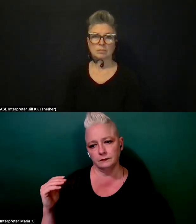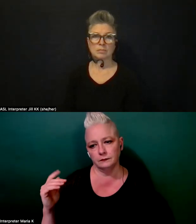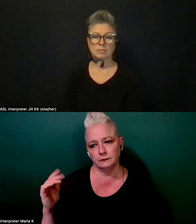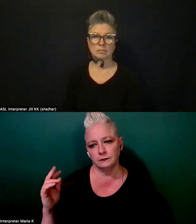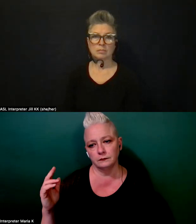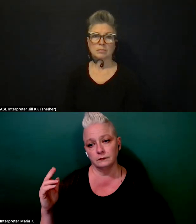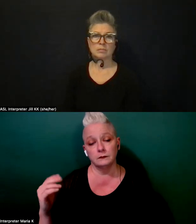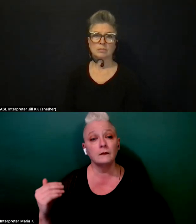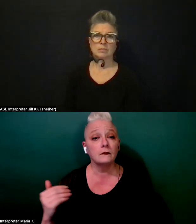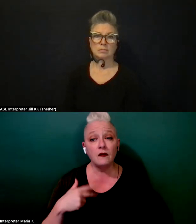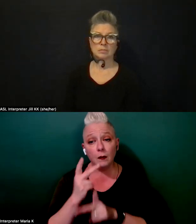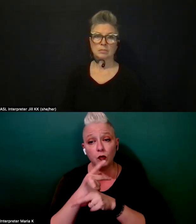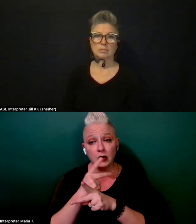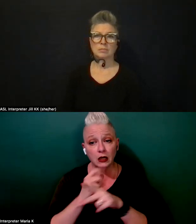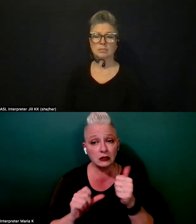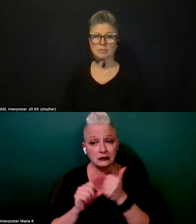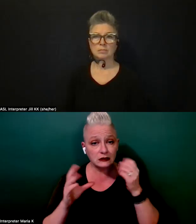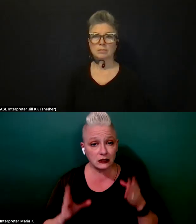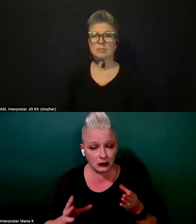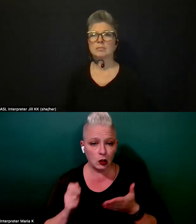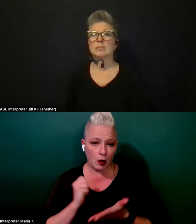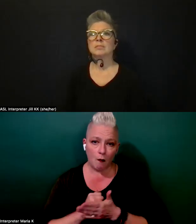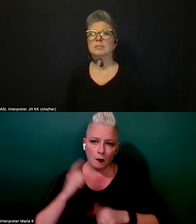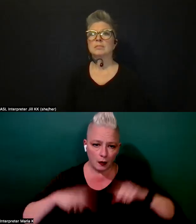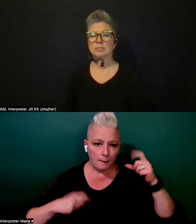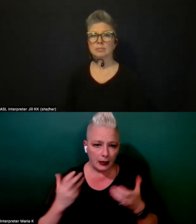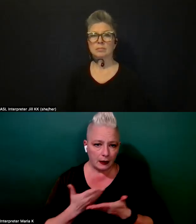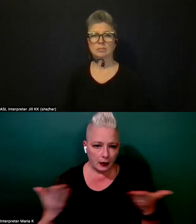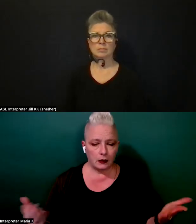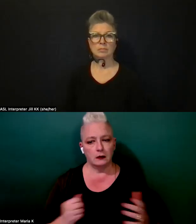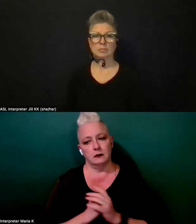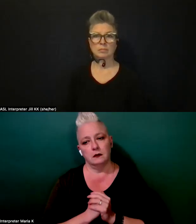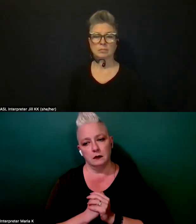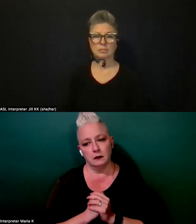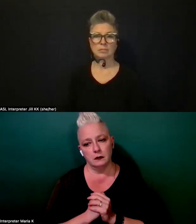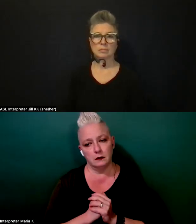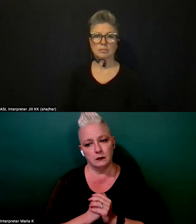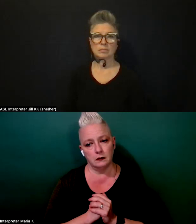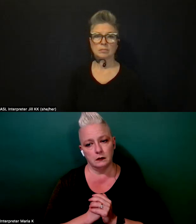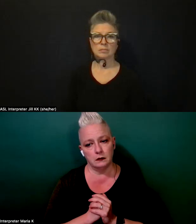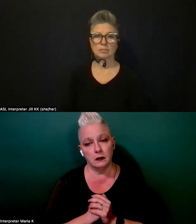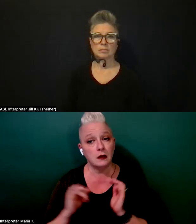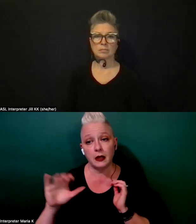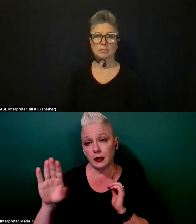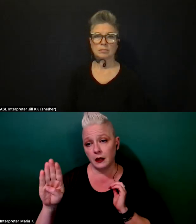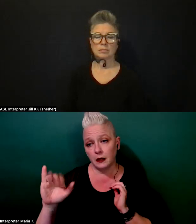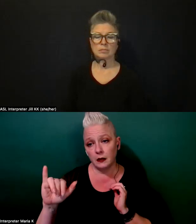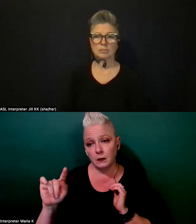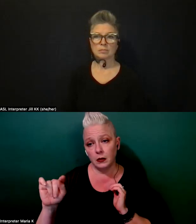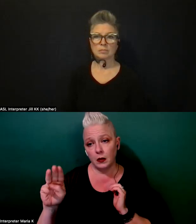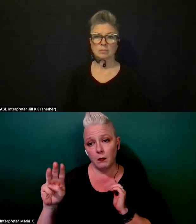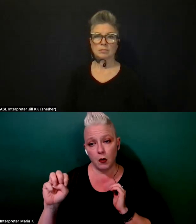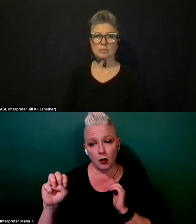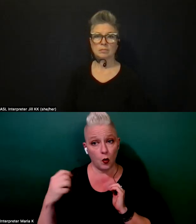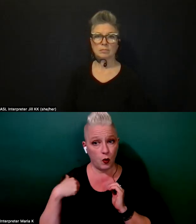then we have production assistants who really help with a variety of things. And they run like on Biltmore are where we were getting ready